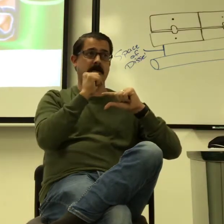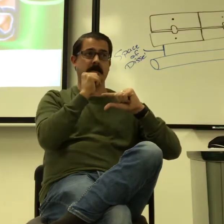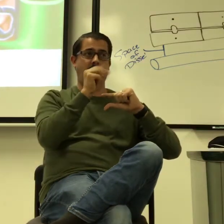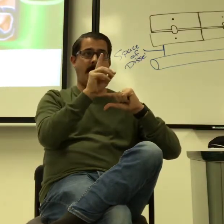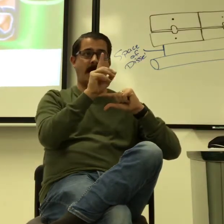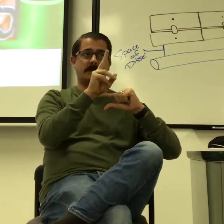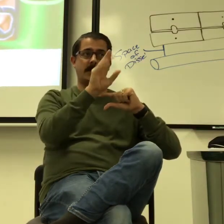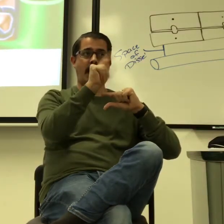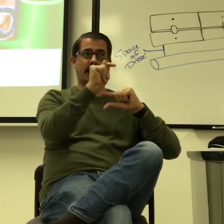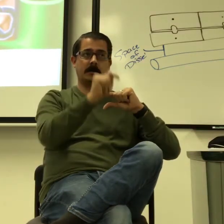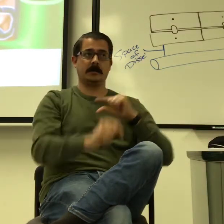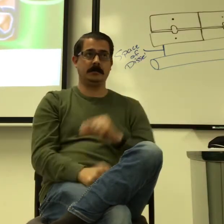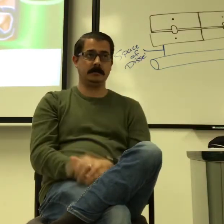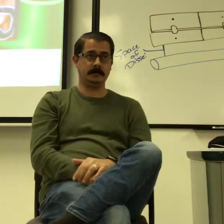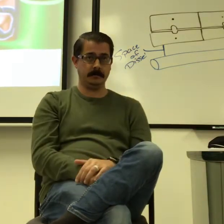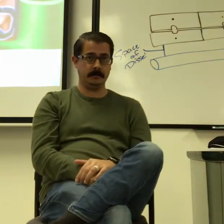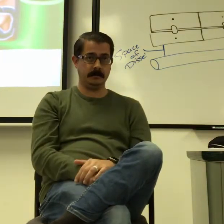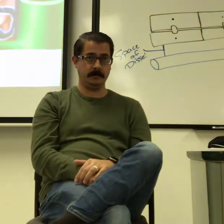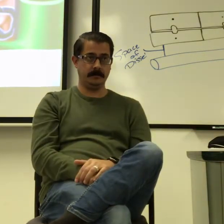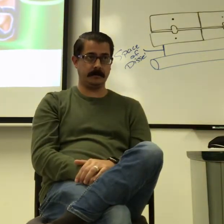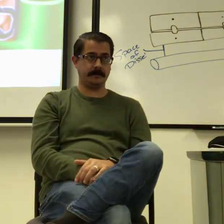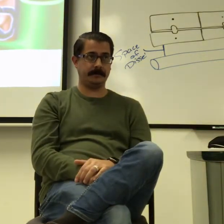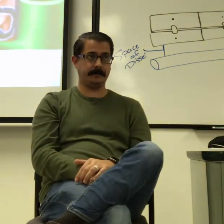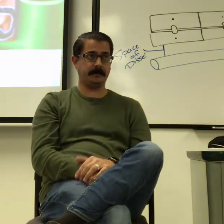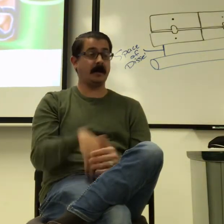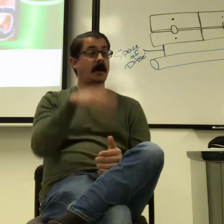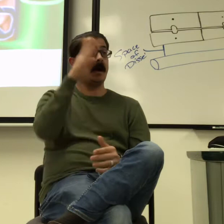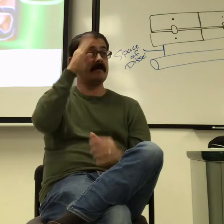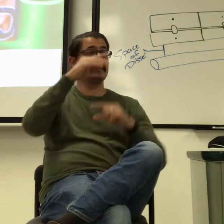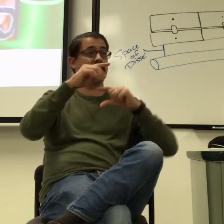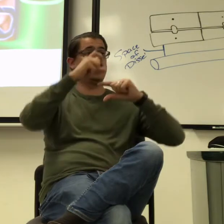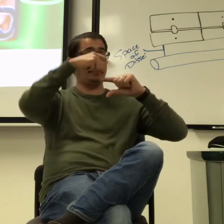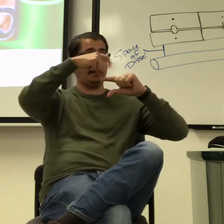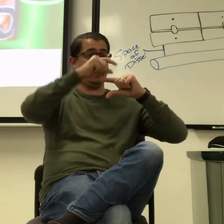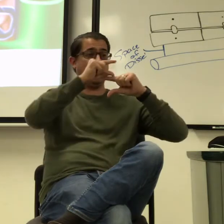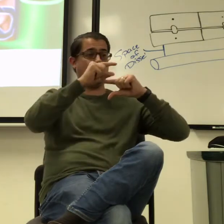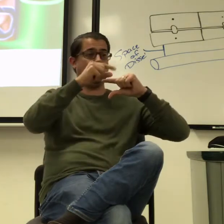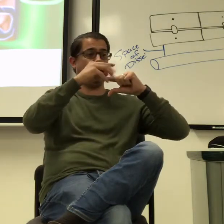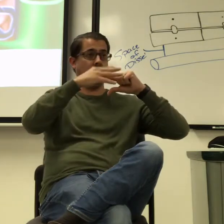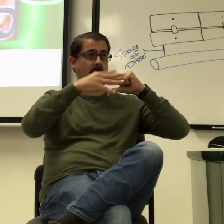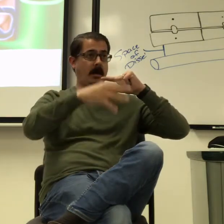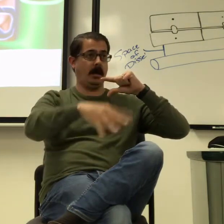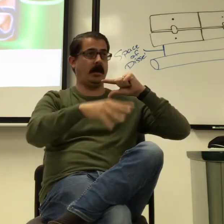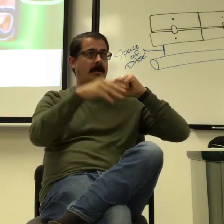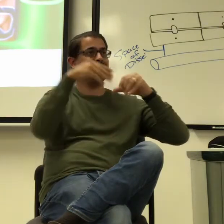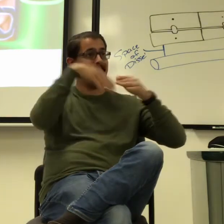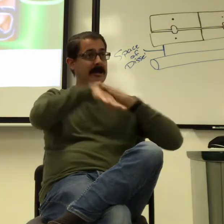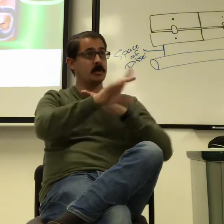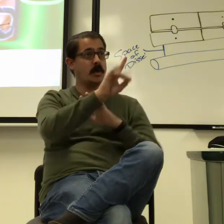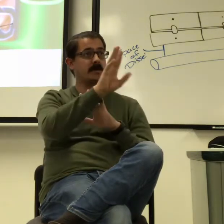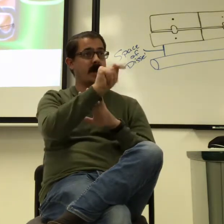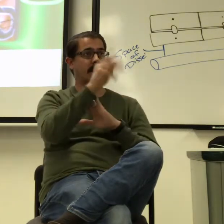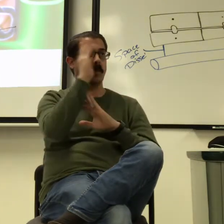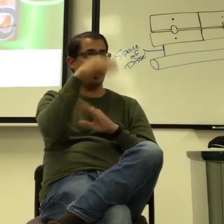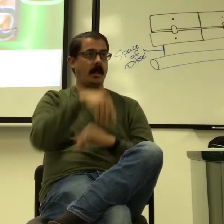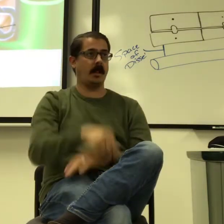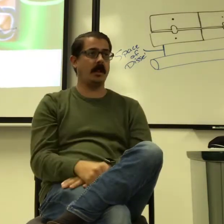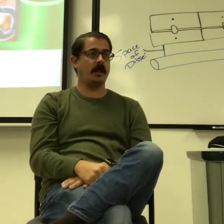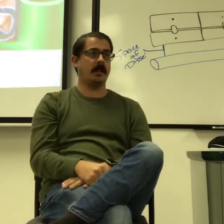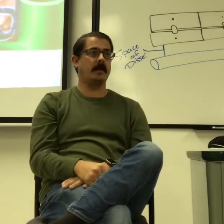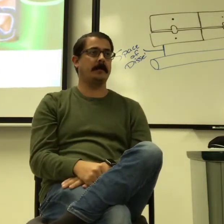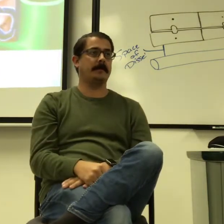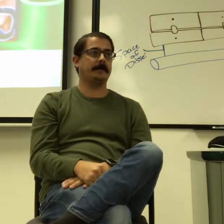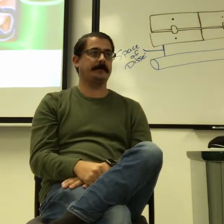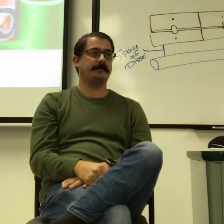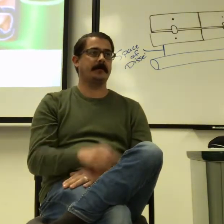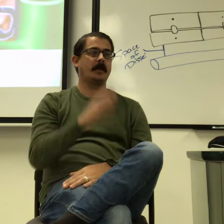duct. But eventually it'll drain into a duct. That's certainly a duct at the corner there, a branch of the bile duct.